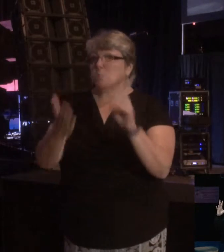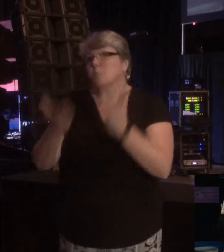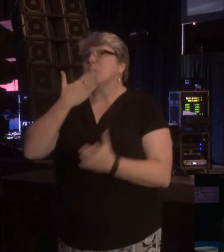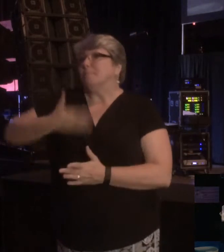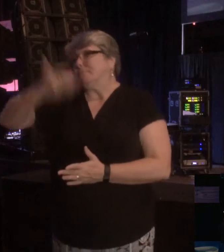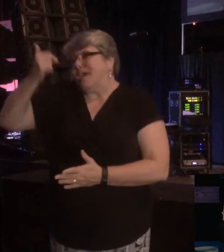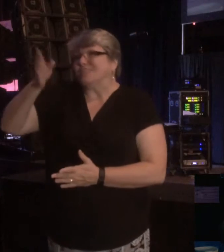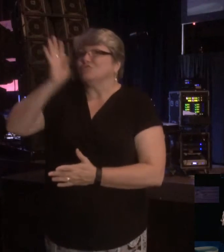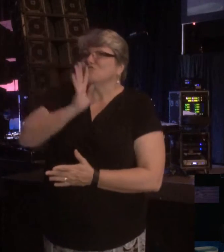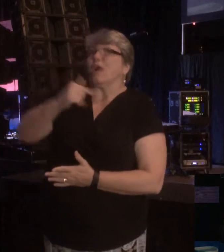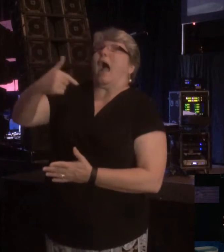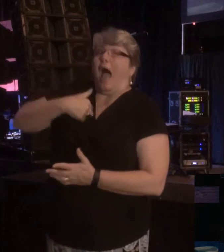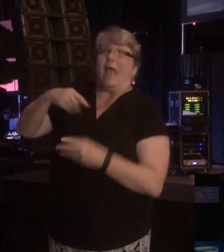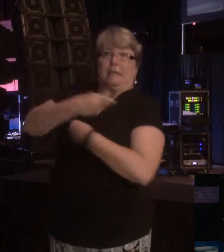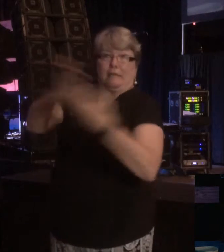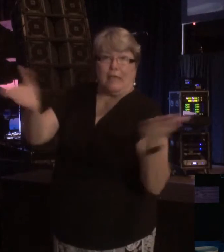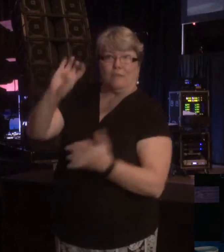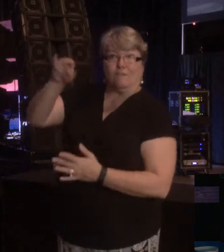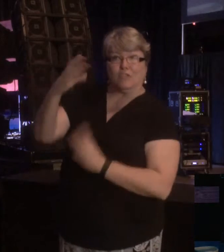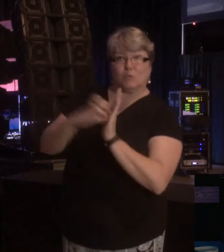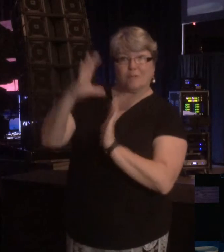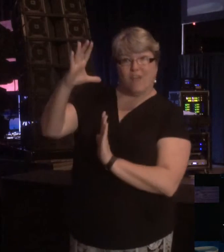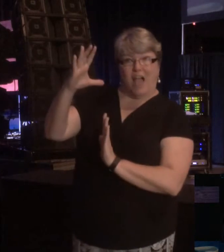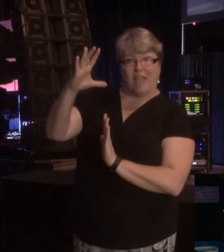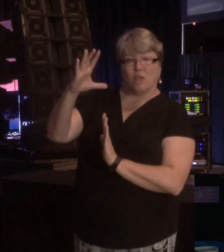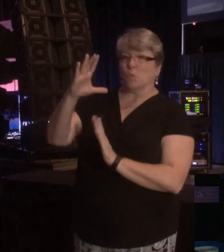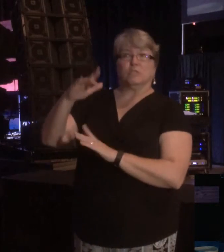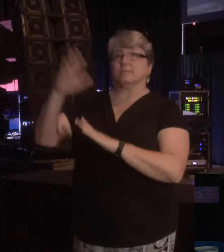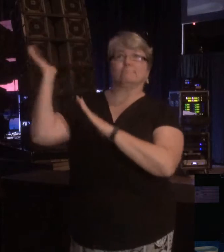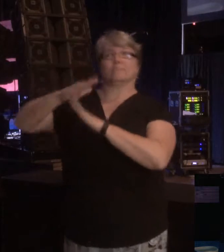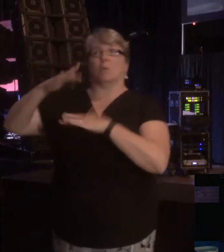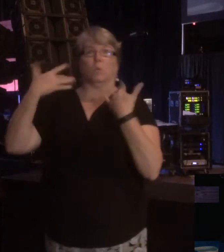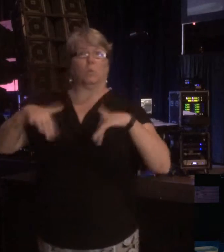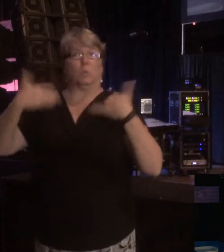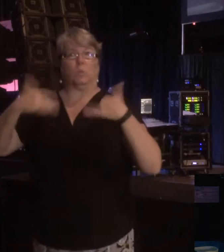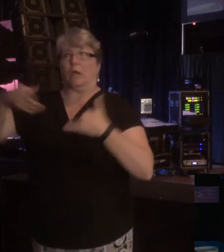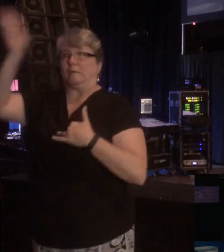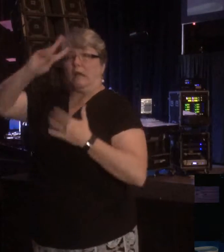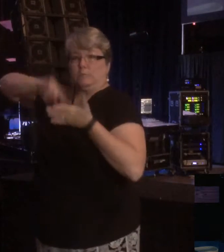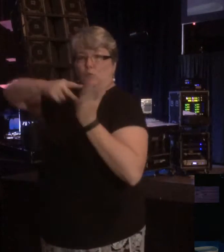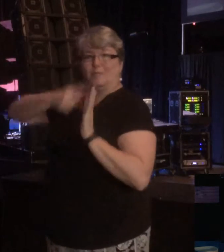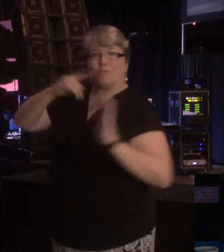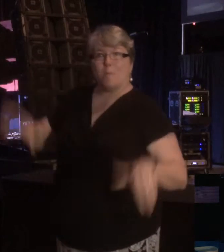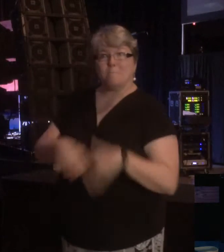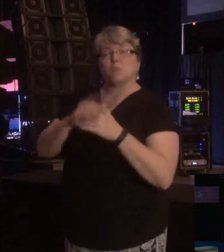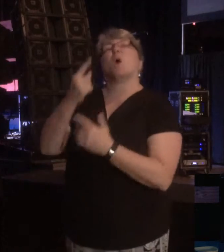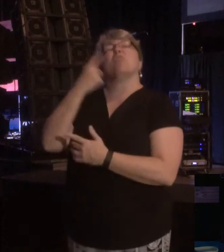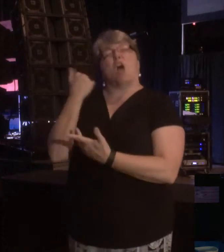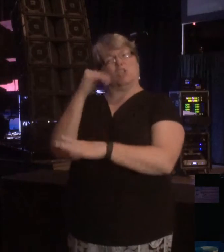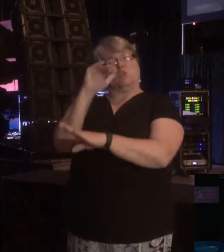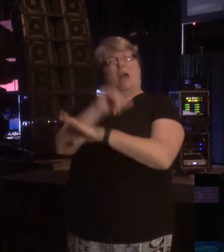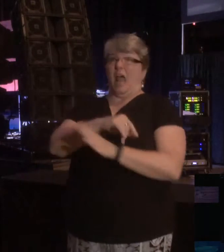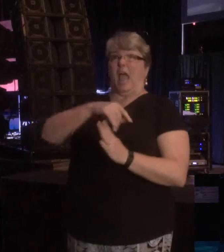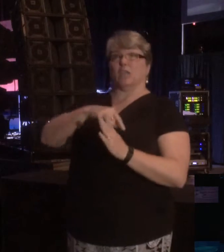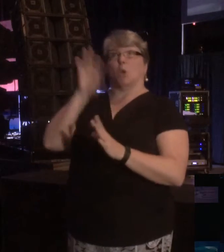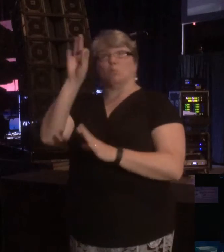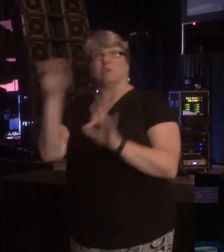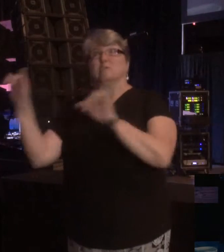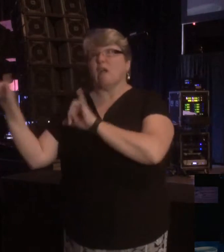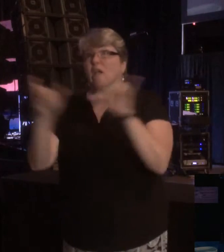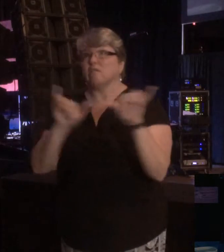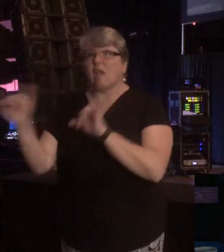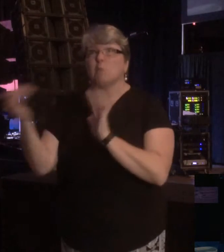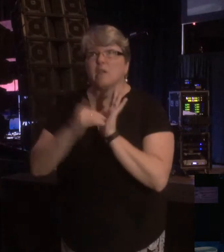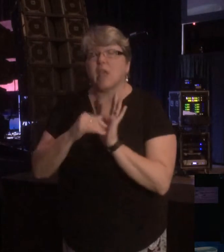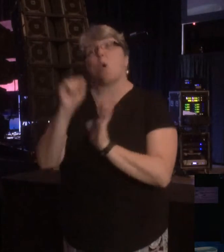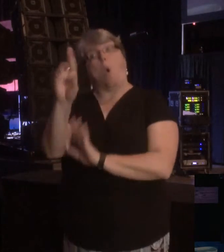it being the picture of Christ and his church from Ephesians 5, and then another message about the pursuit that a man and wife go on together. And as I was praying